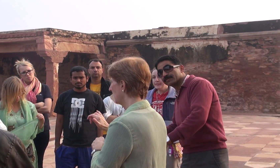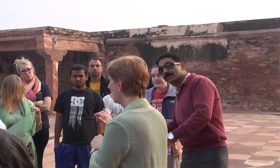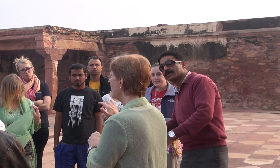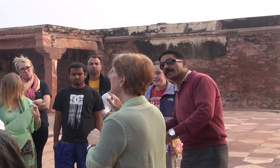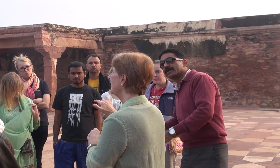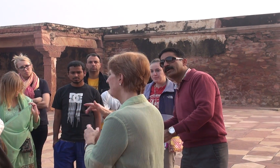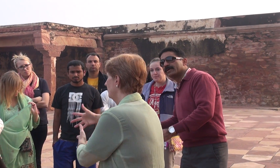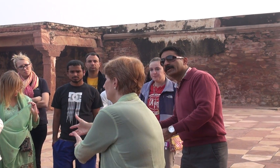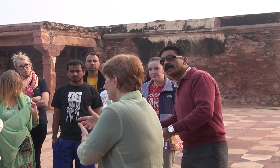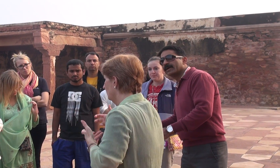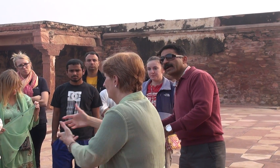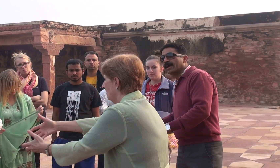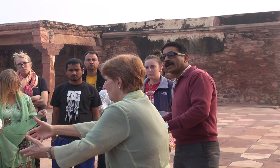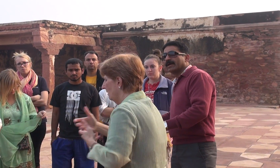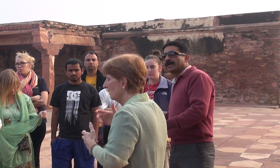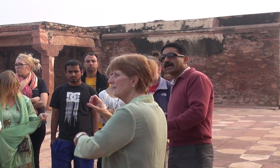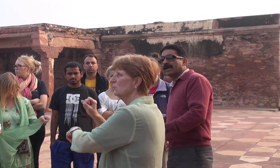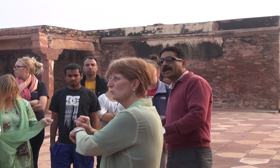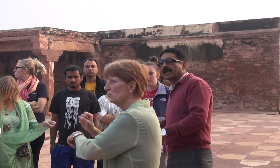himself.